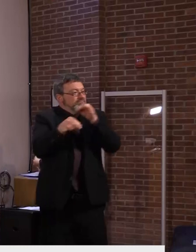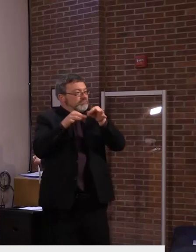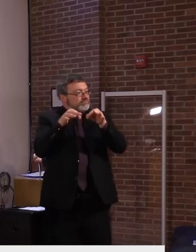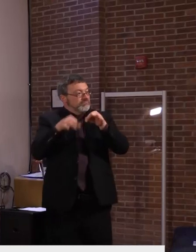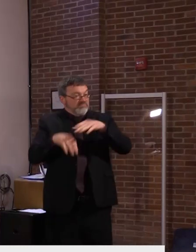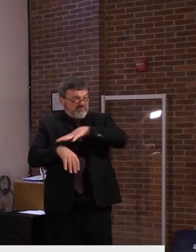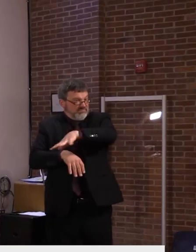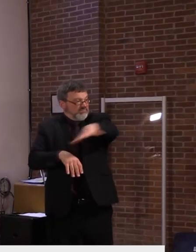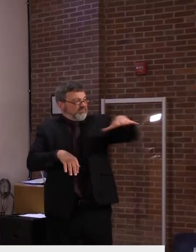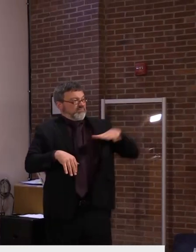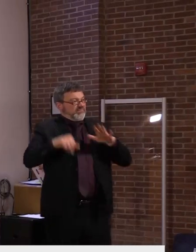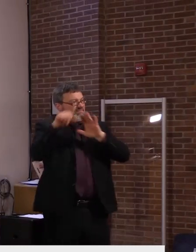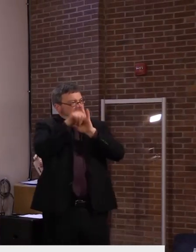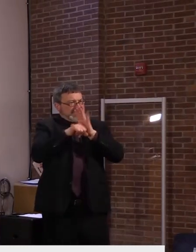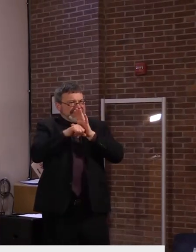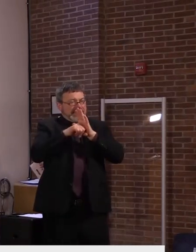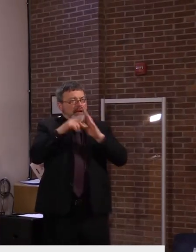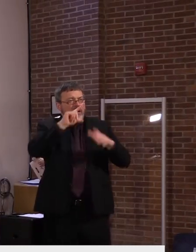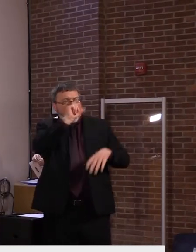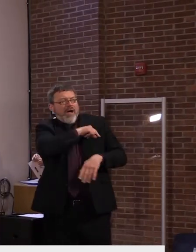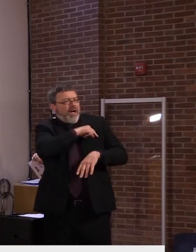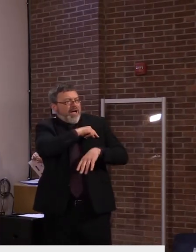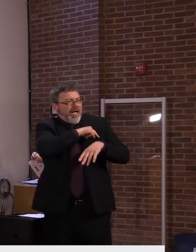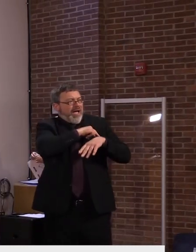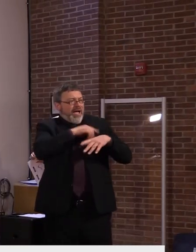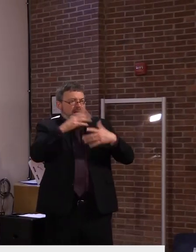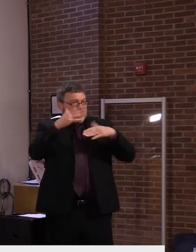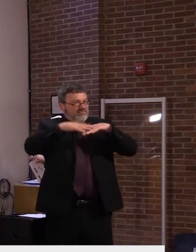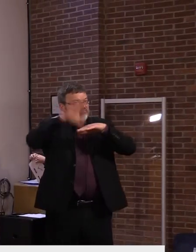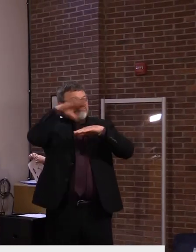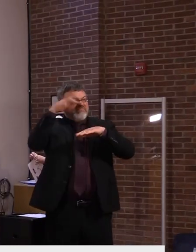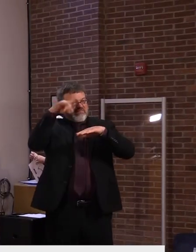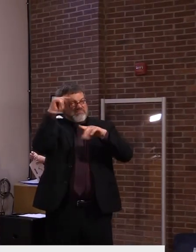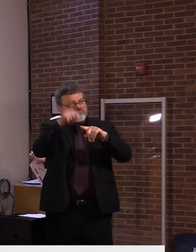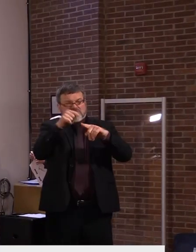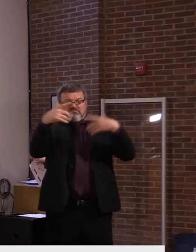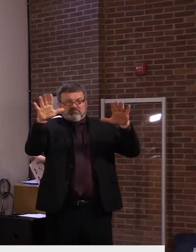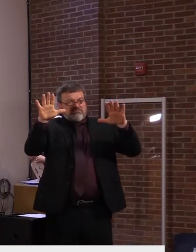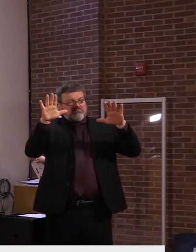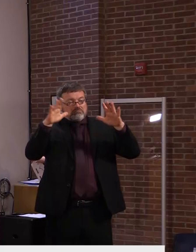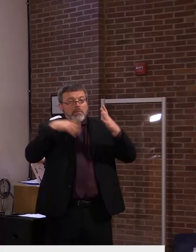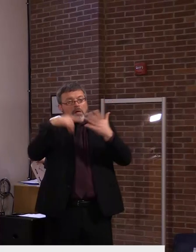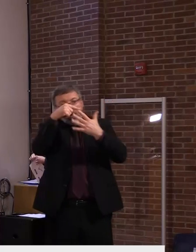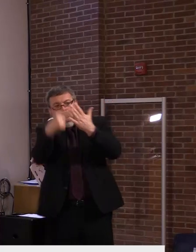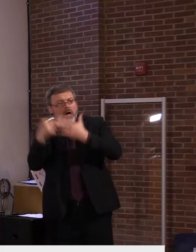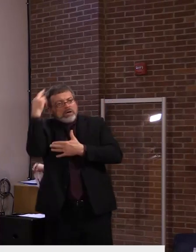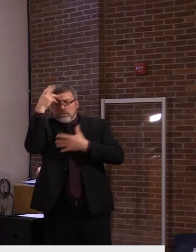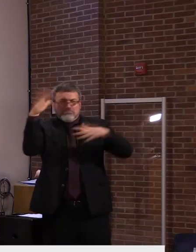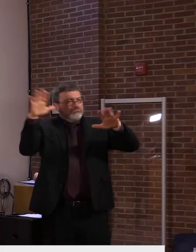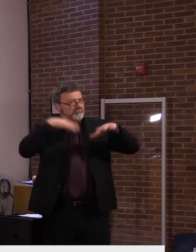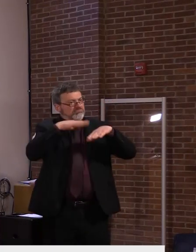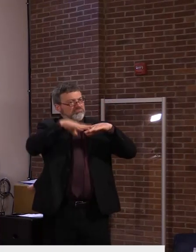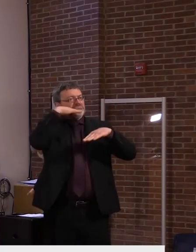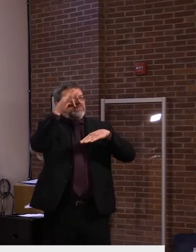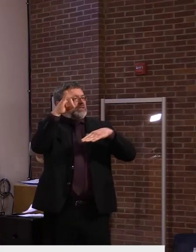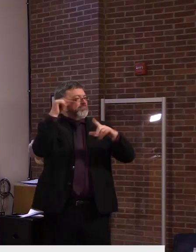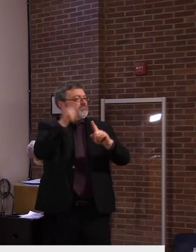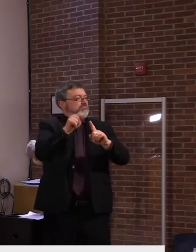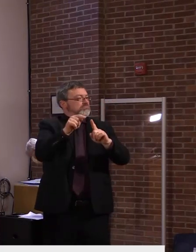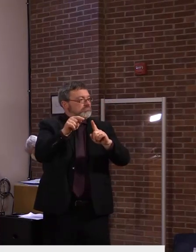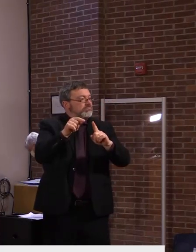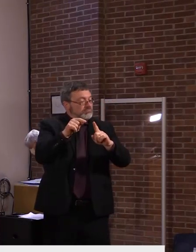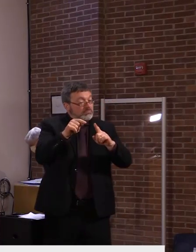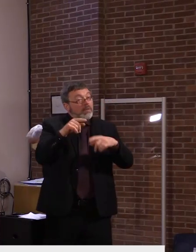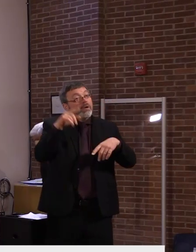last week to everyone 18 and over who met the time requirements. 2 or more months after